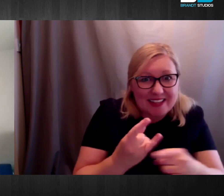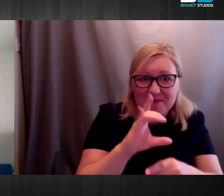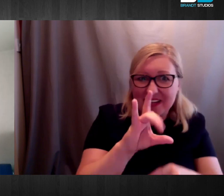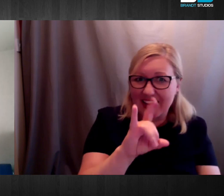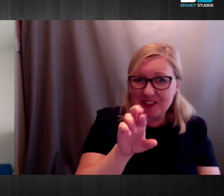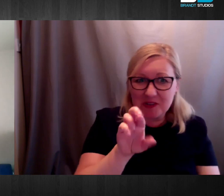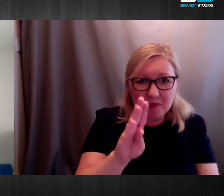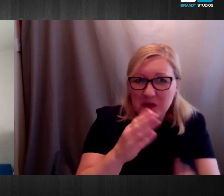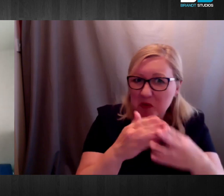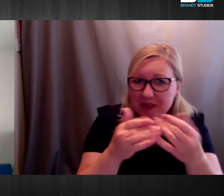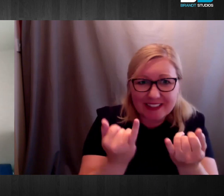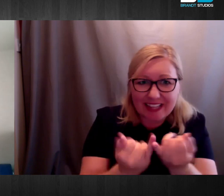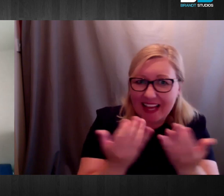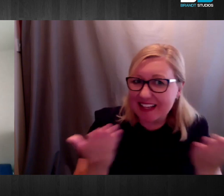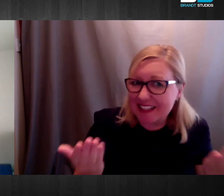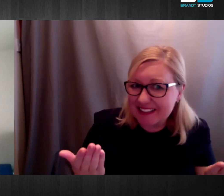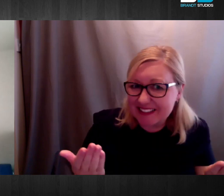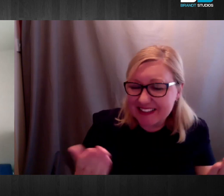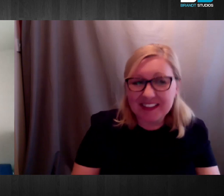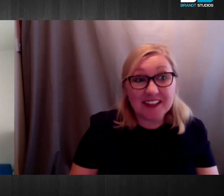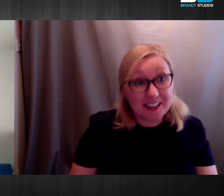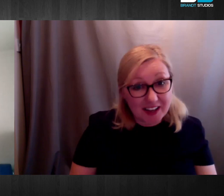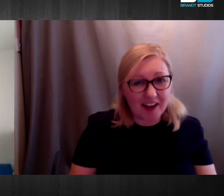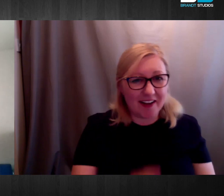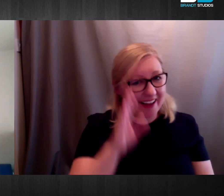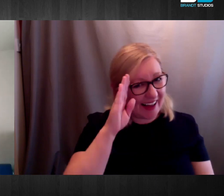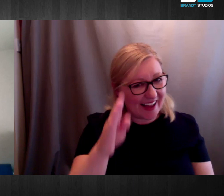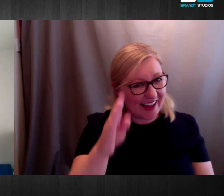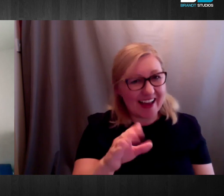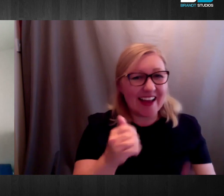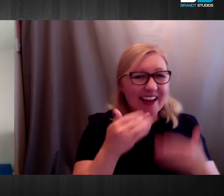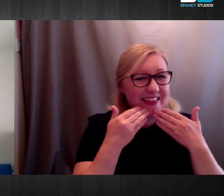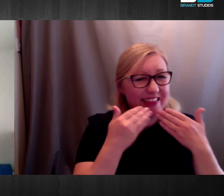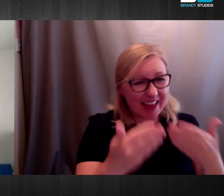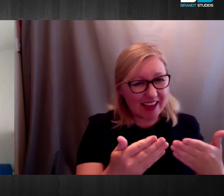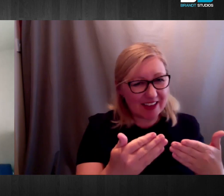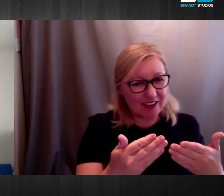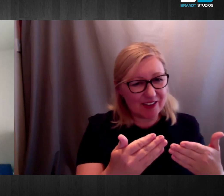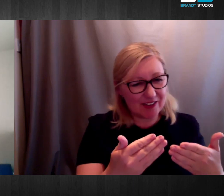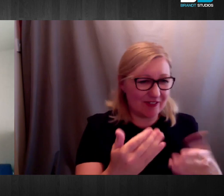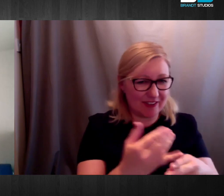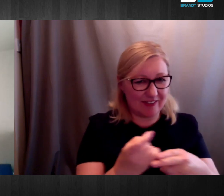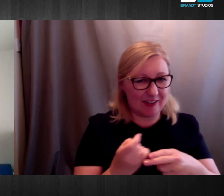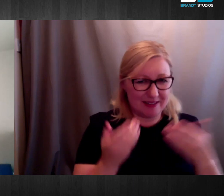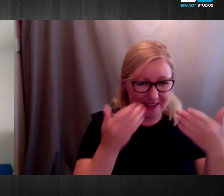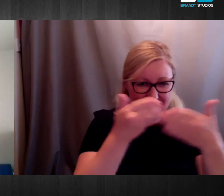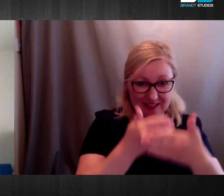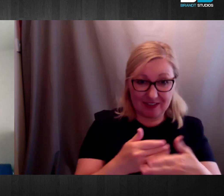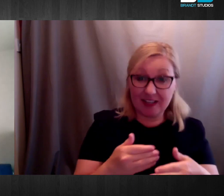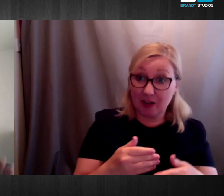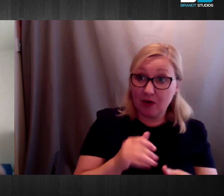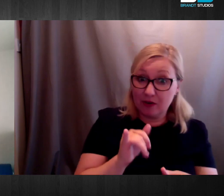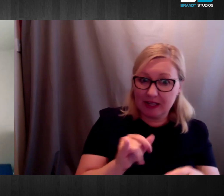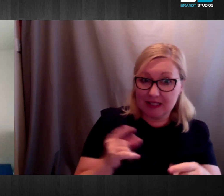Hi, Adele, and thanks for having me. It's been intense. It's been very intense.